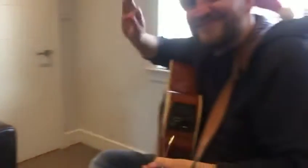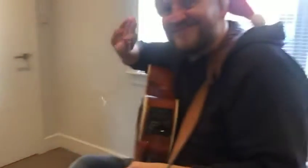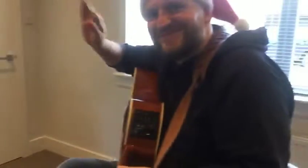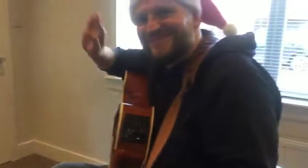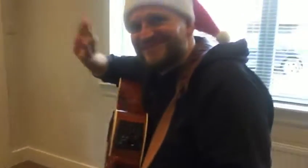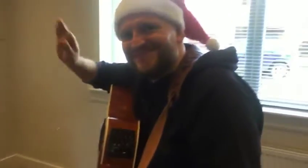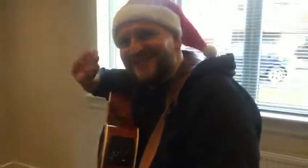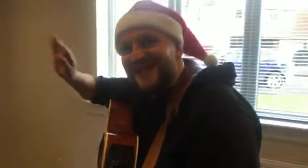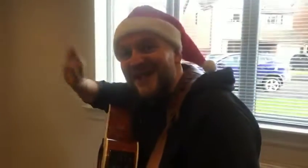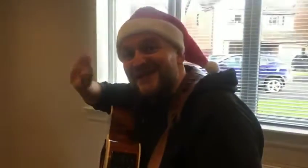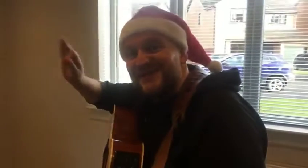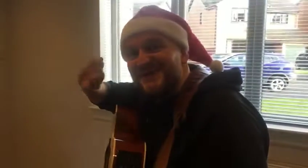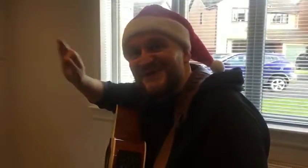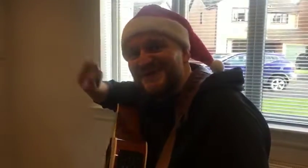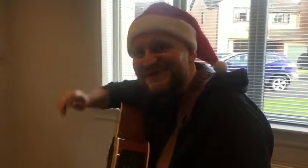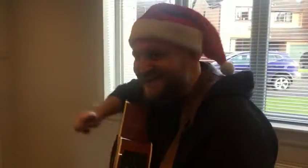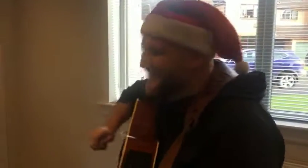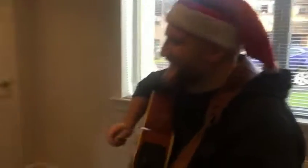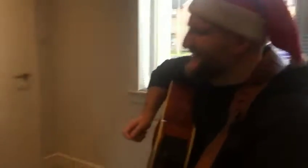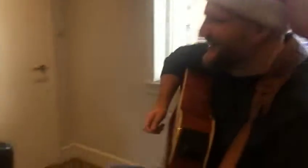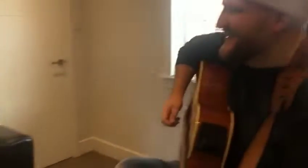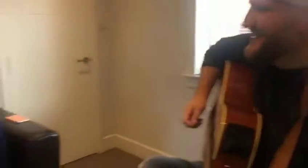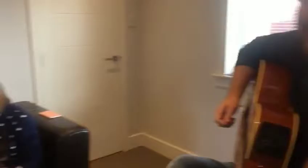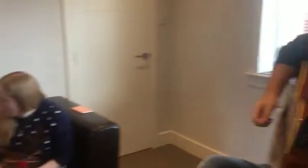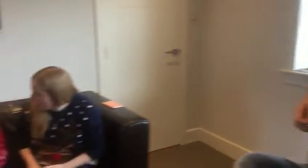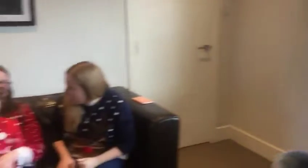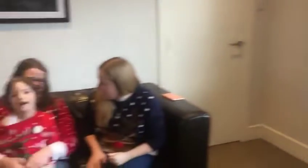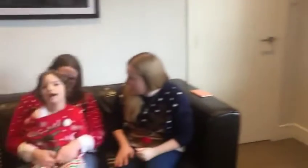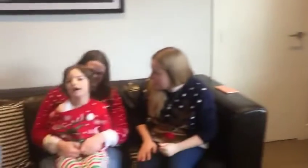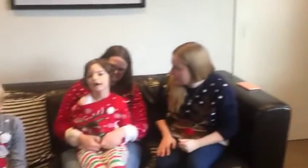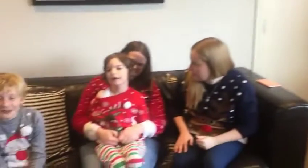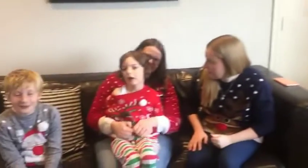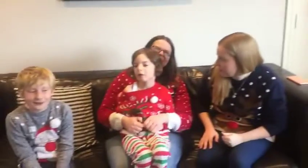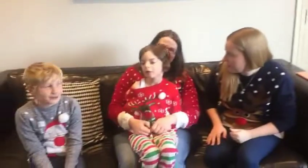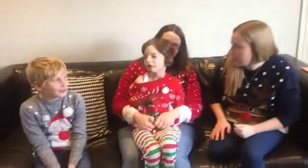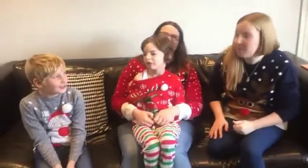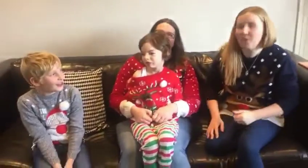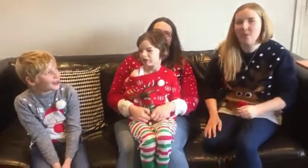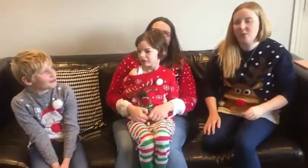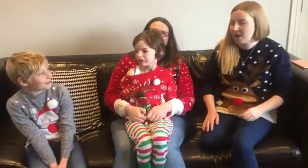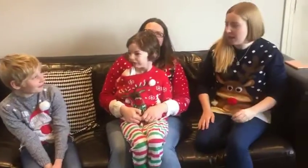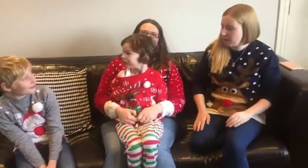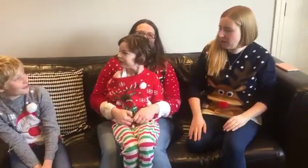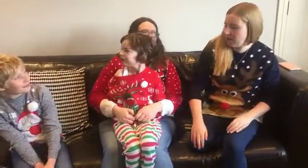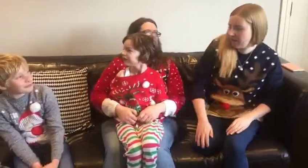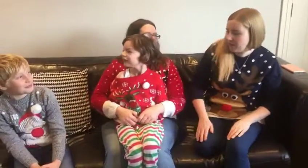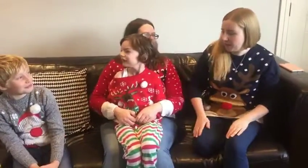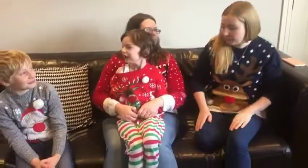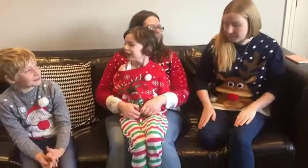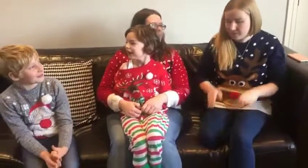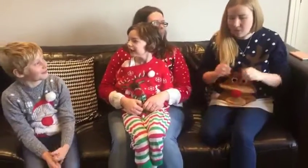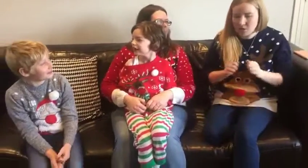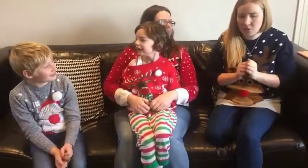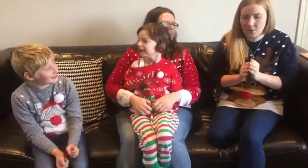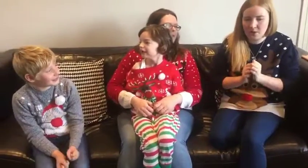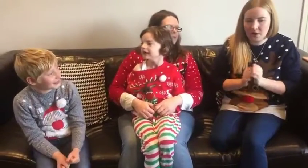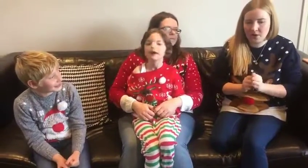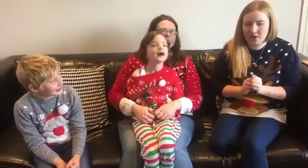along. Hello. And we're going to give it our best shot, aren't we guys? Yeah. Right, are we ready? So the first